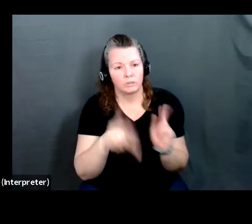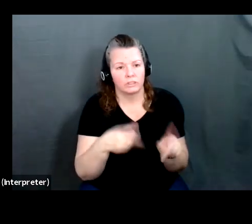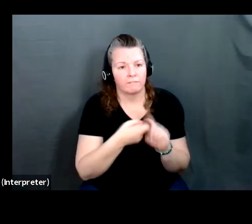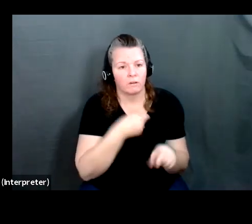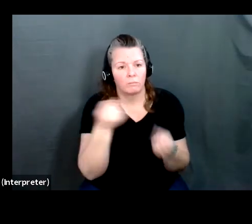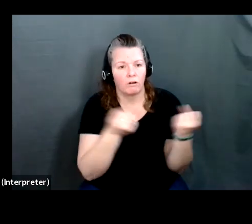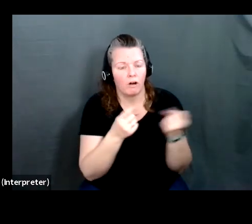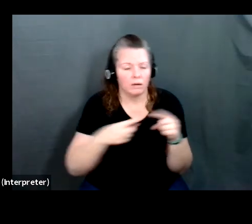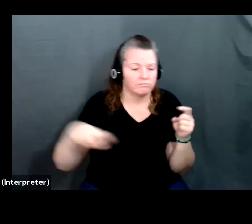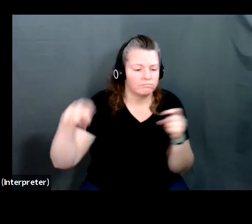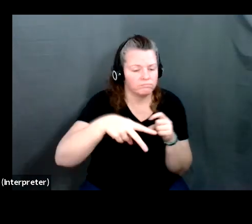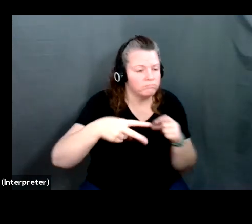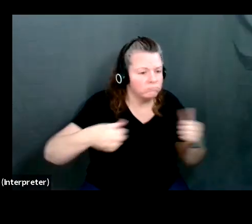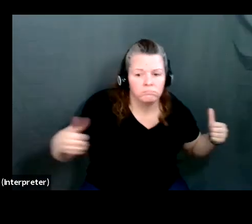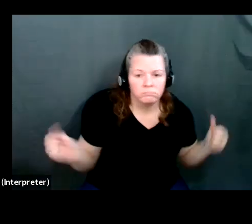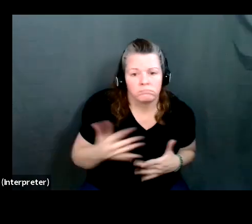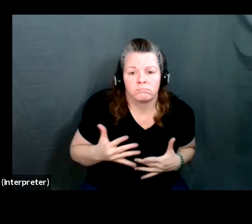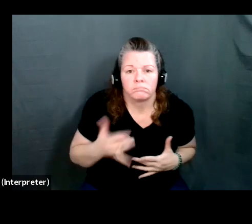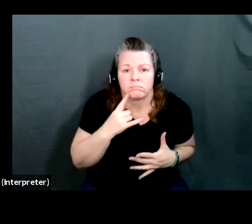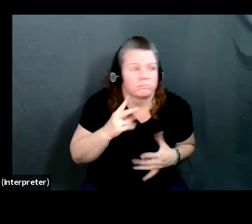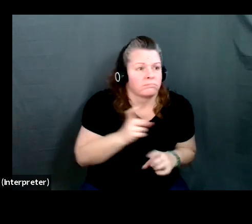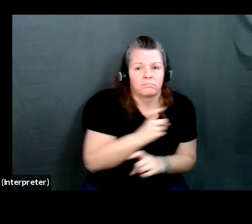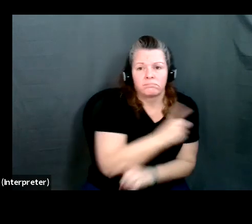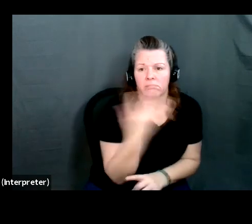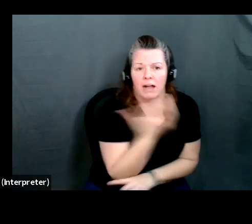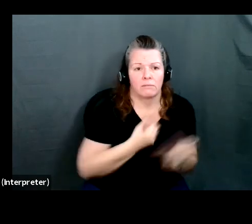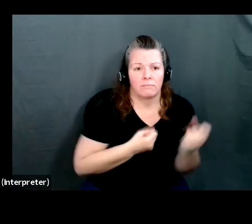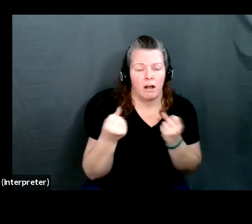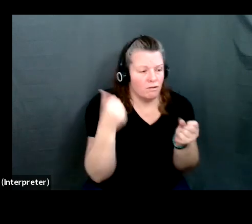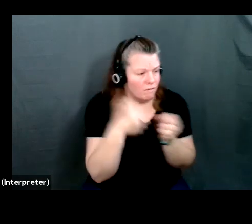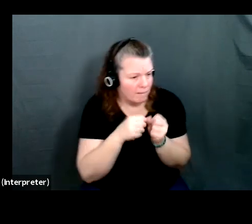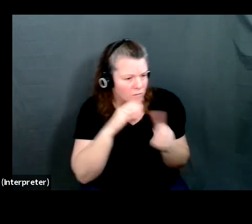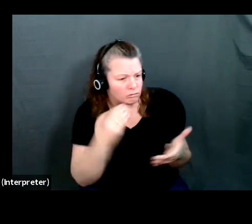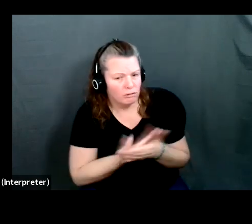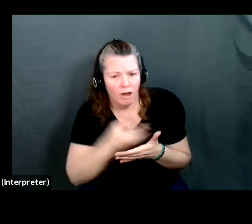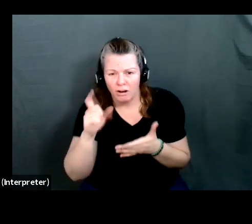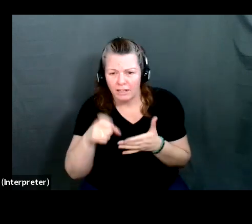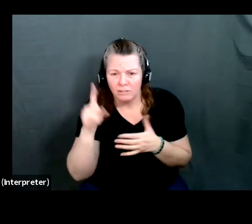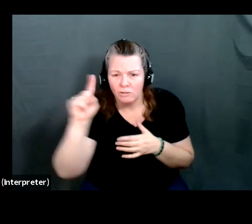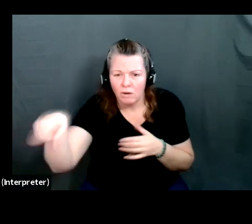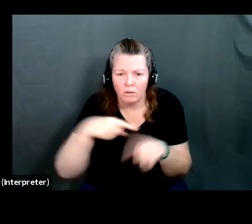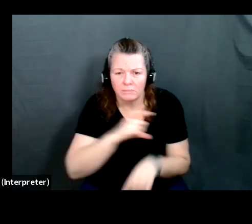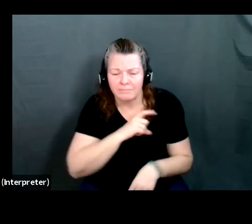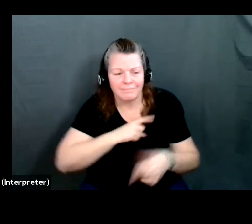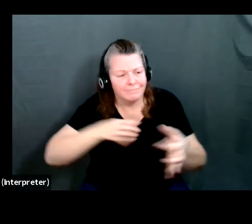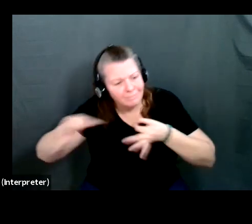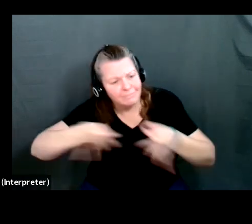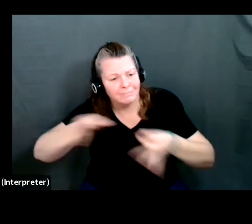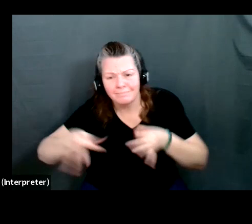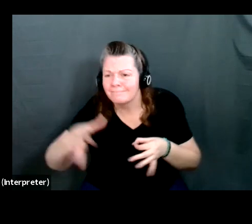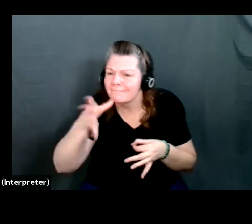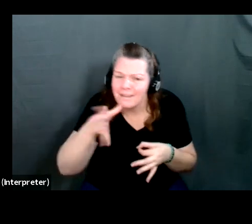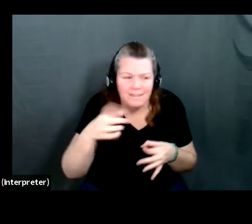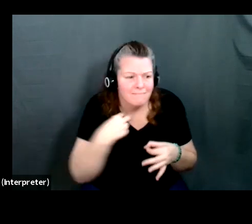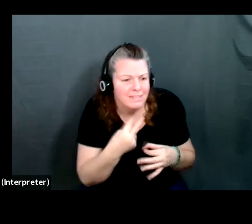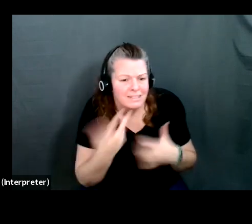that frightened lady out of her car like a rag? Remember how her daughter had to go down to the precinct, had to explain that her mother got them